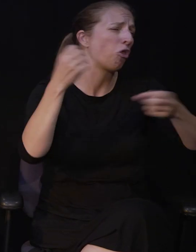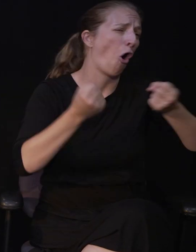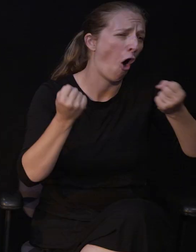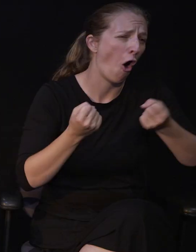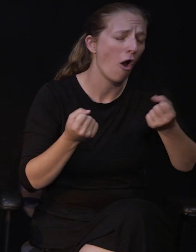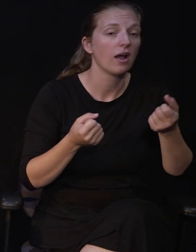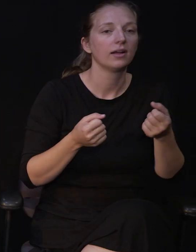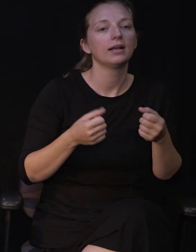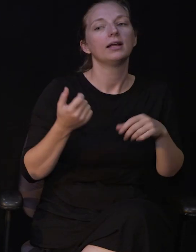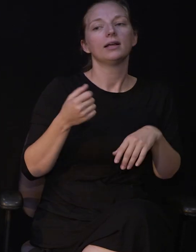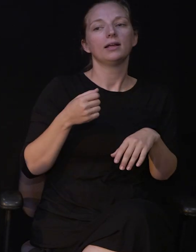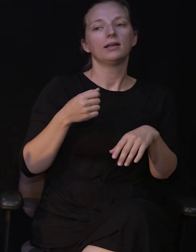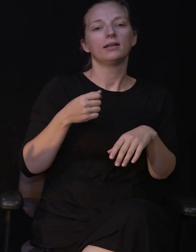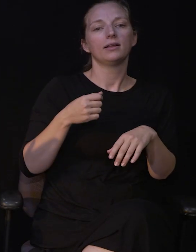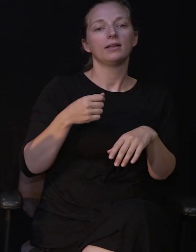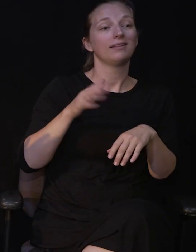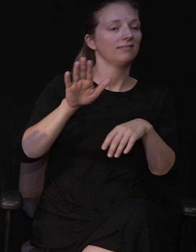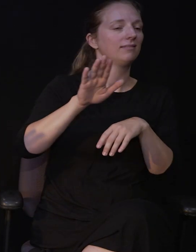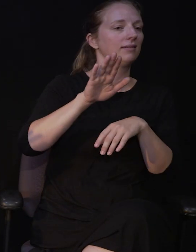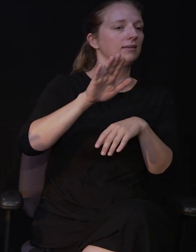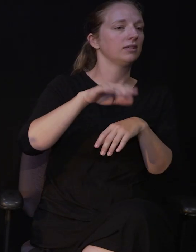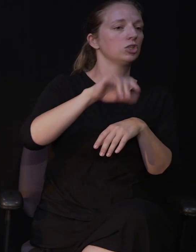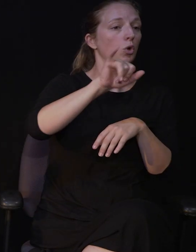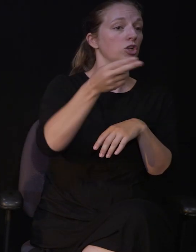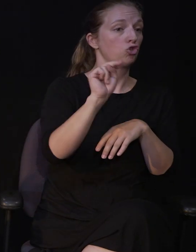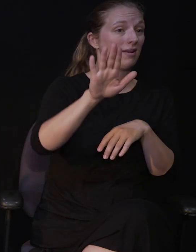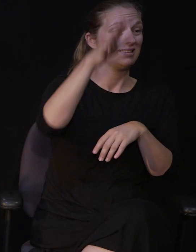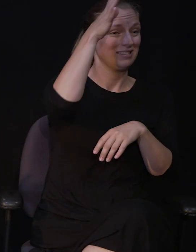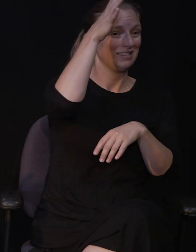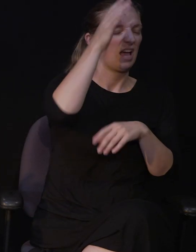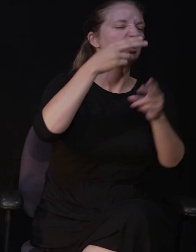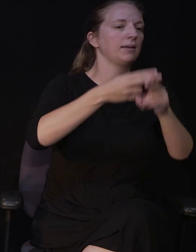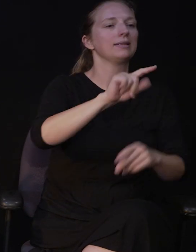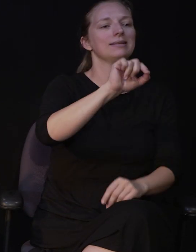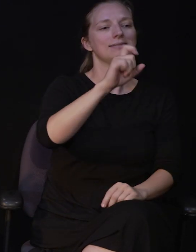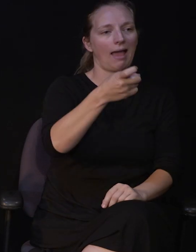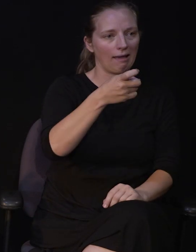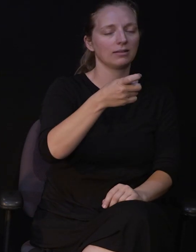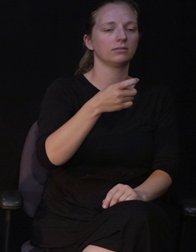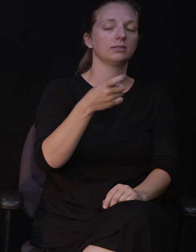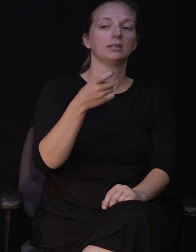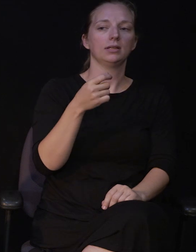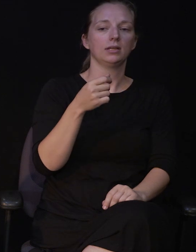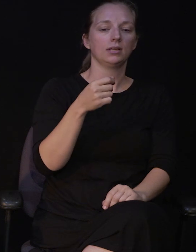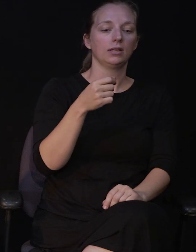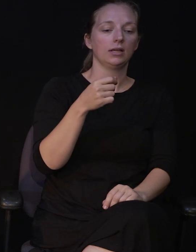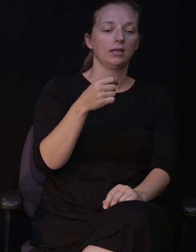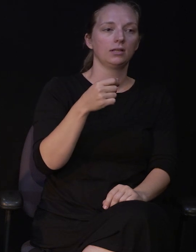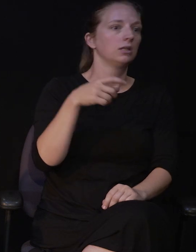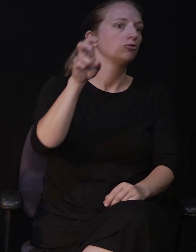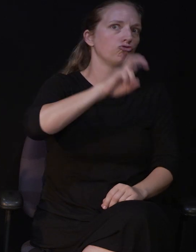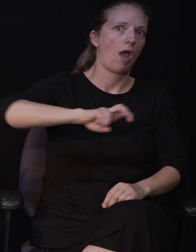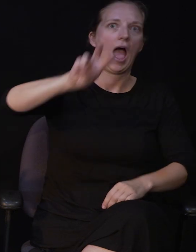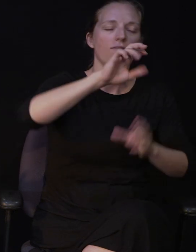and they were on Tex's schedule, so when John got to first grade, he couldn't read, and